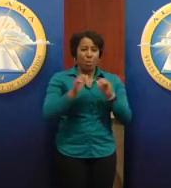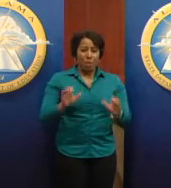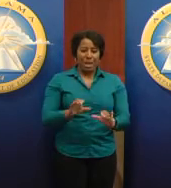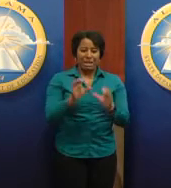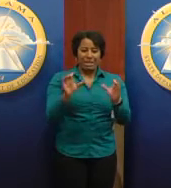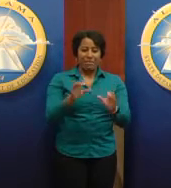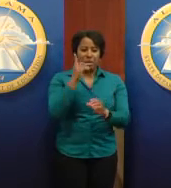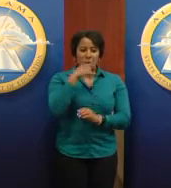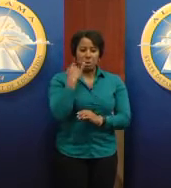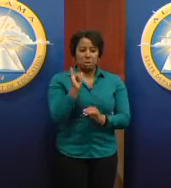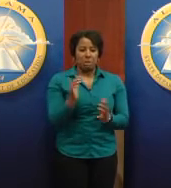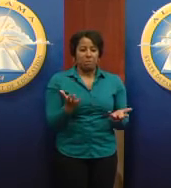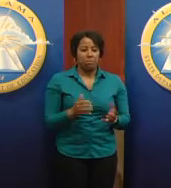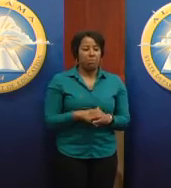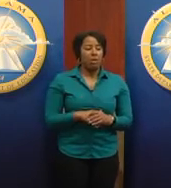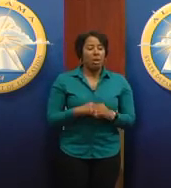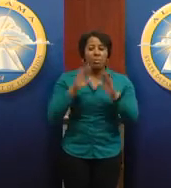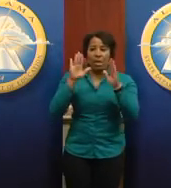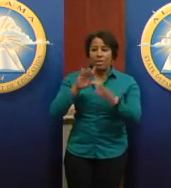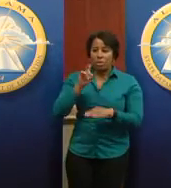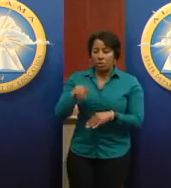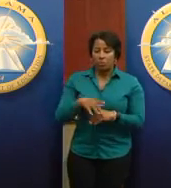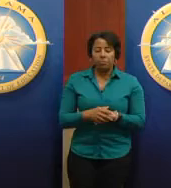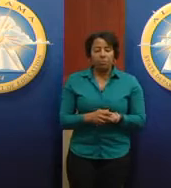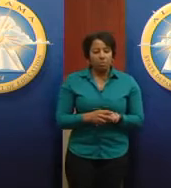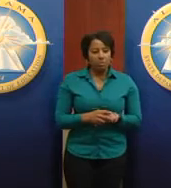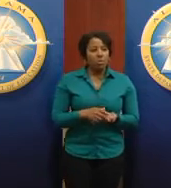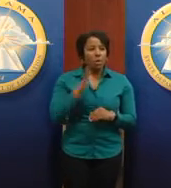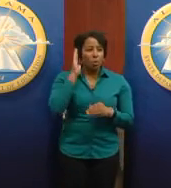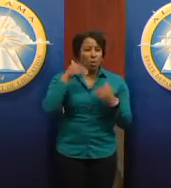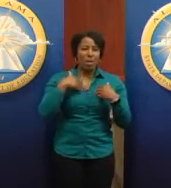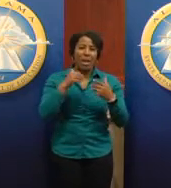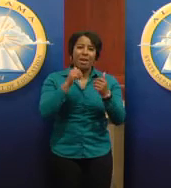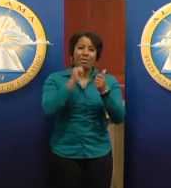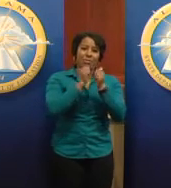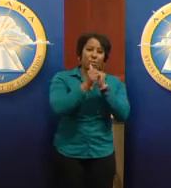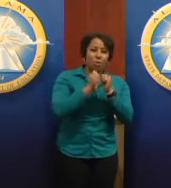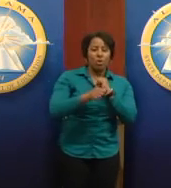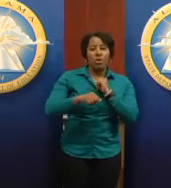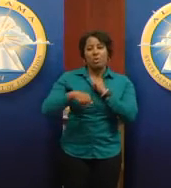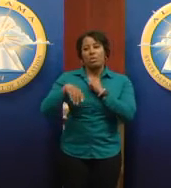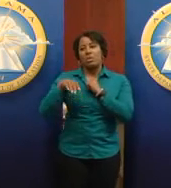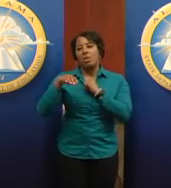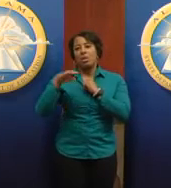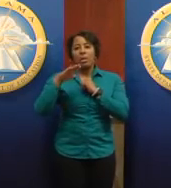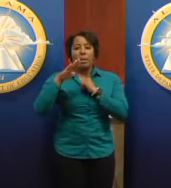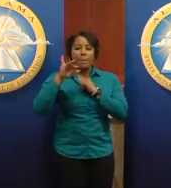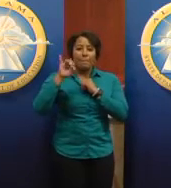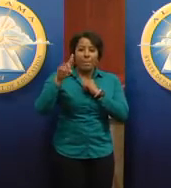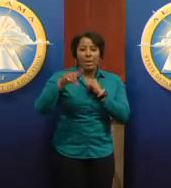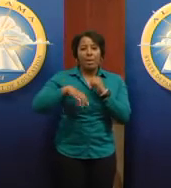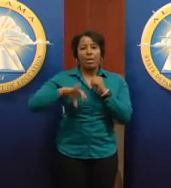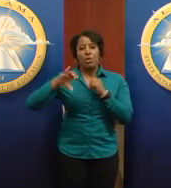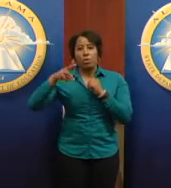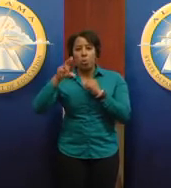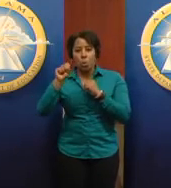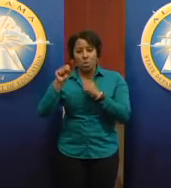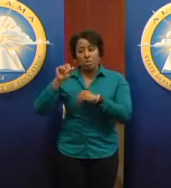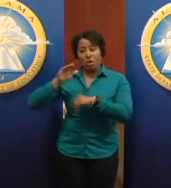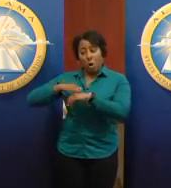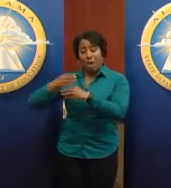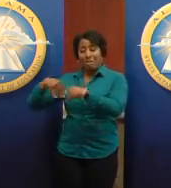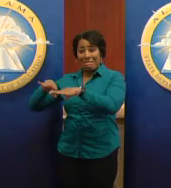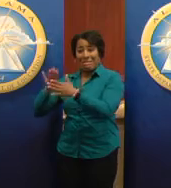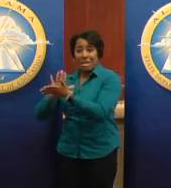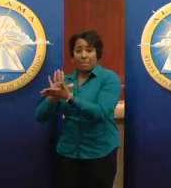looking this fall? Excellent. So we will have extracurricular activities and co-curricular activities on campus. They